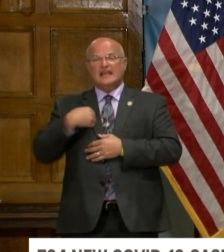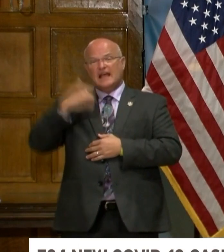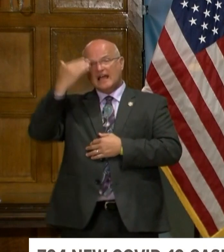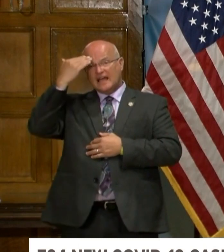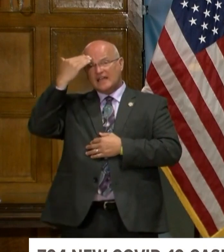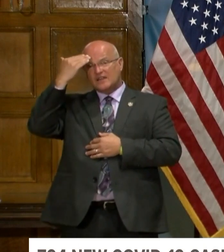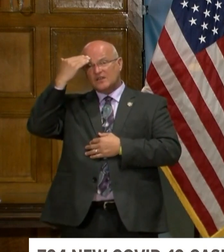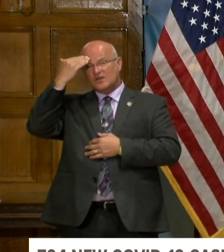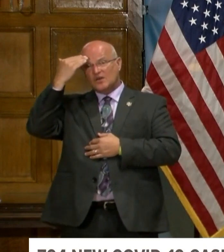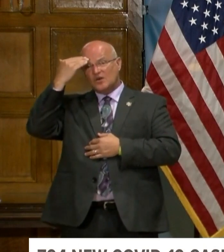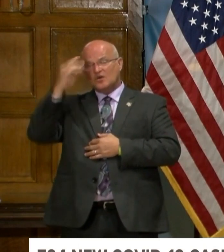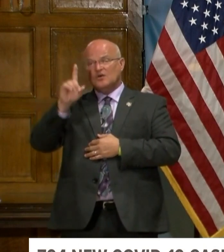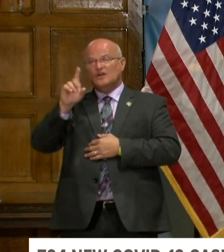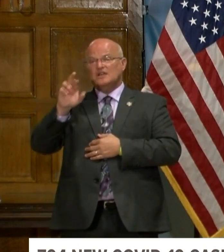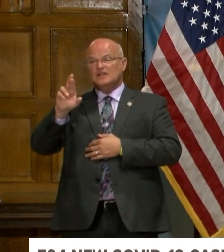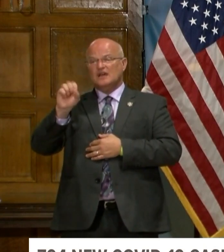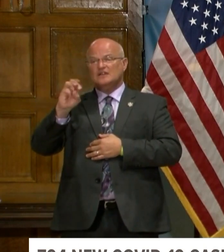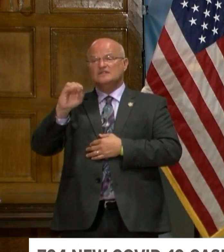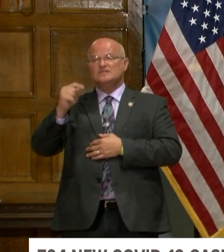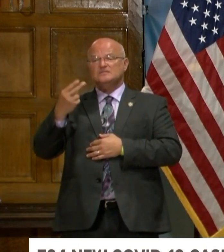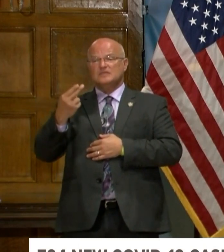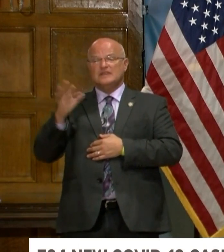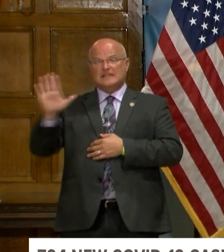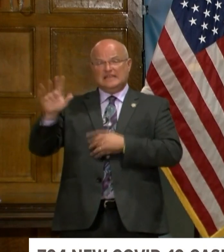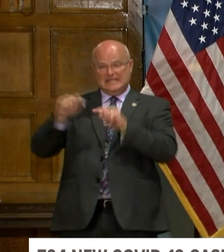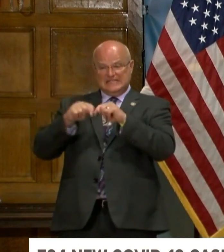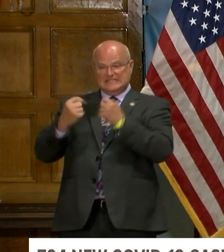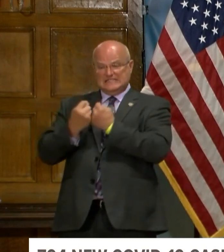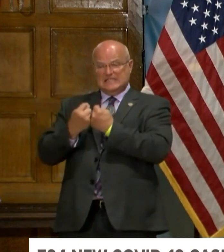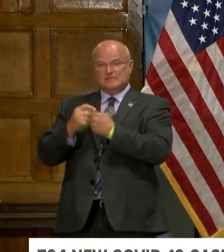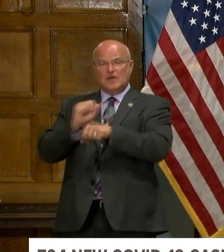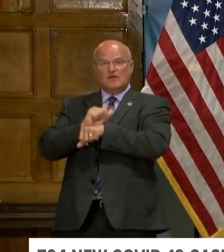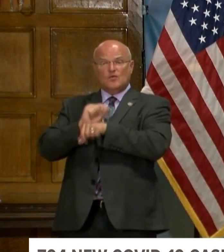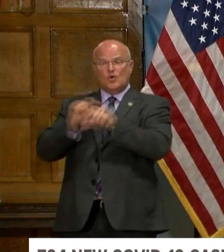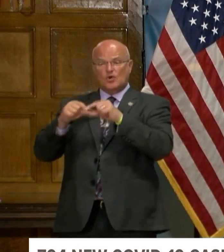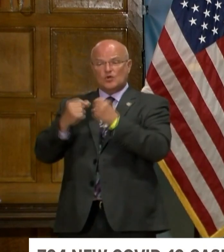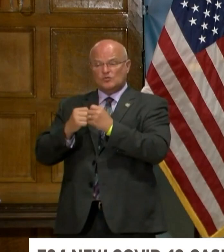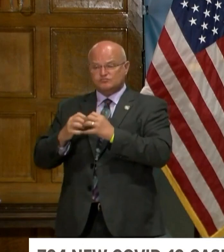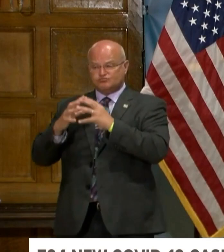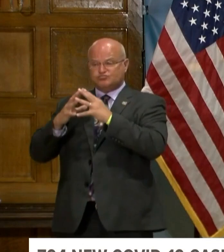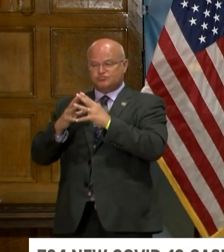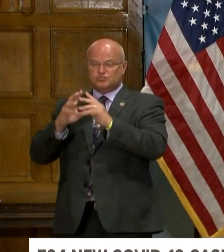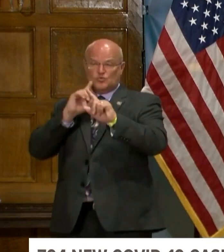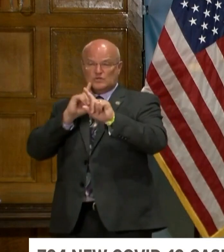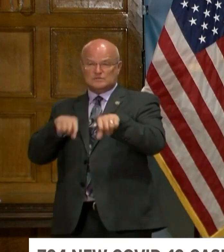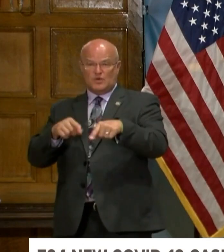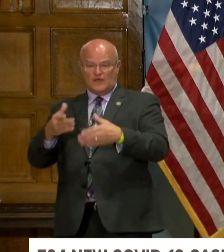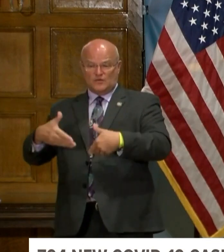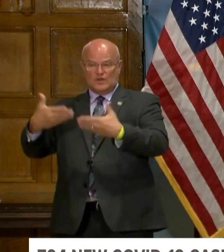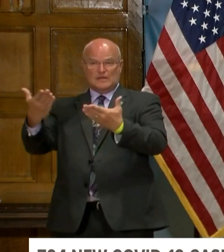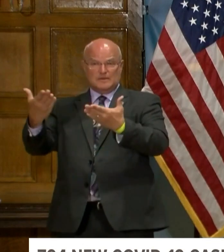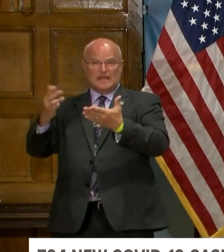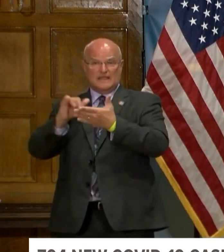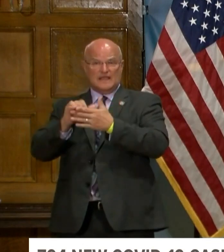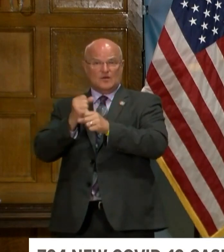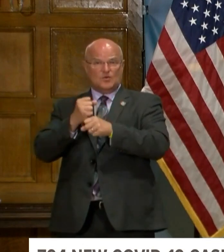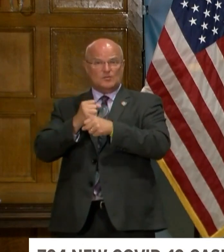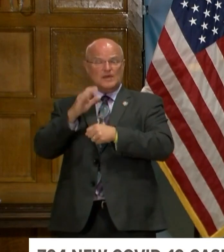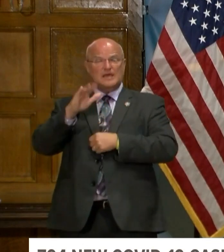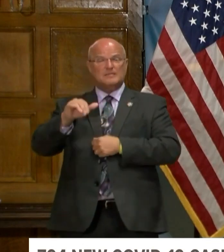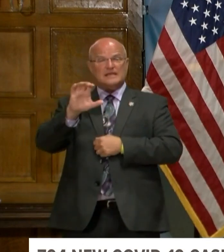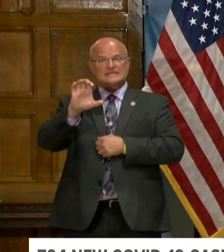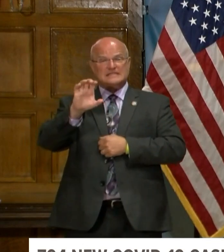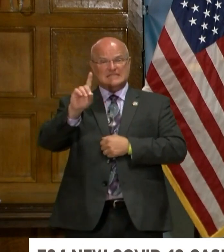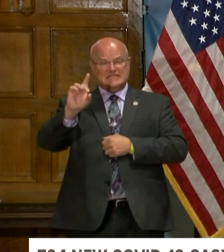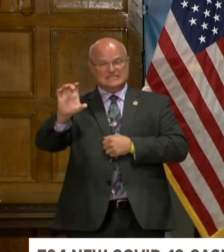know that Dr. Smith and his team have a working group to respond to the recommendations that were made by